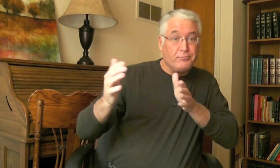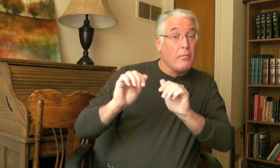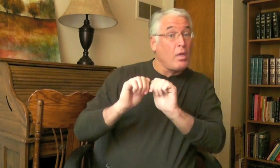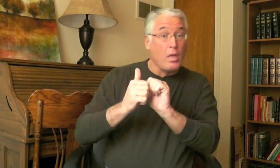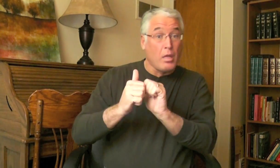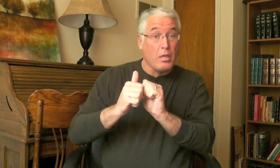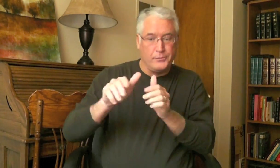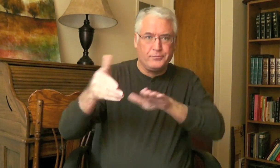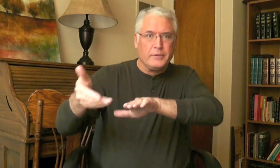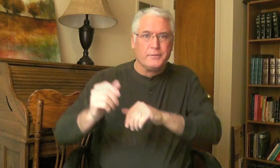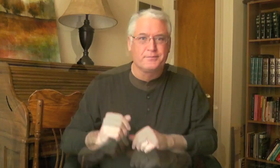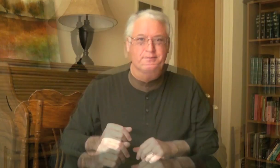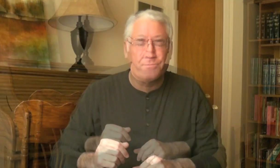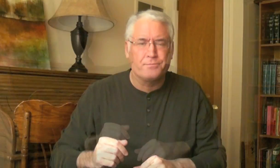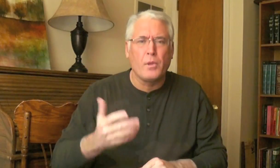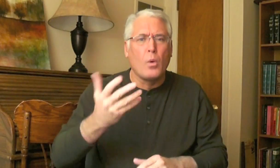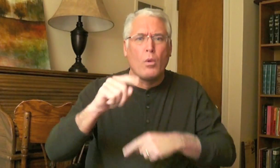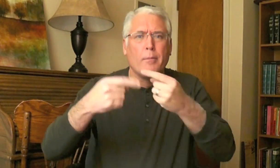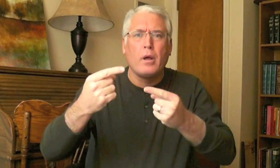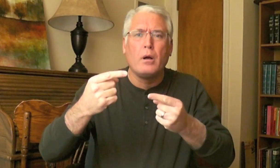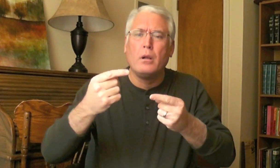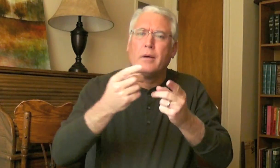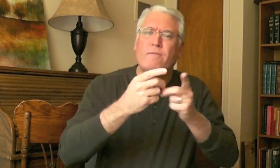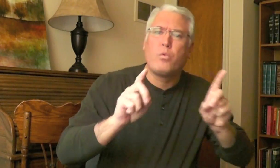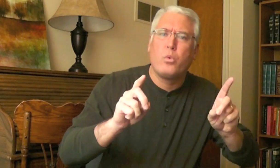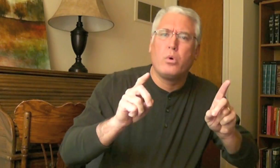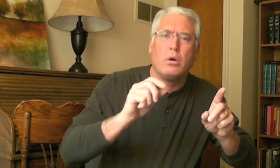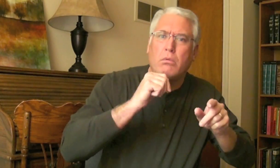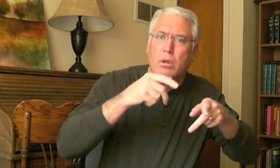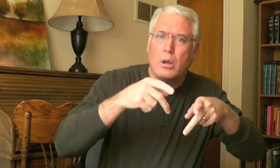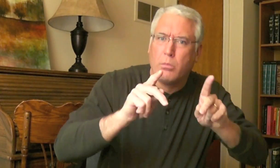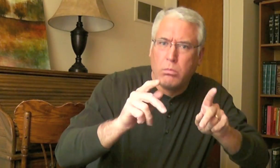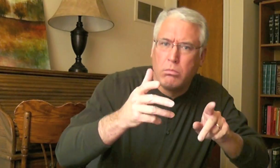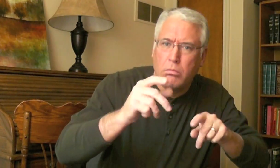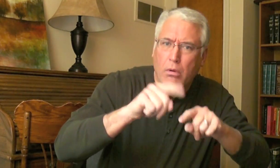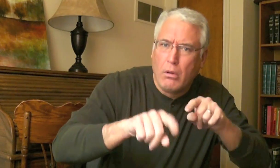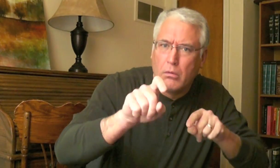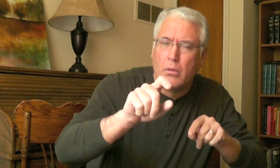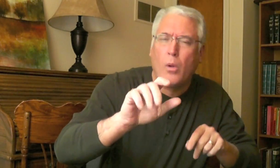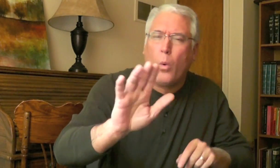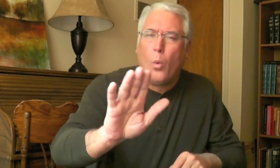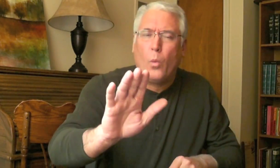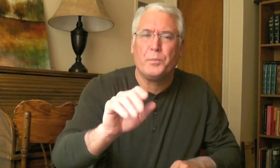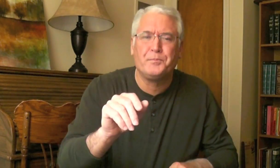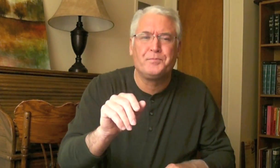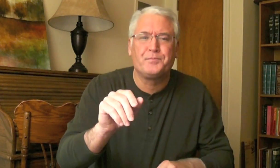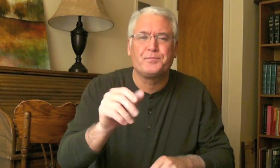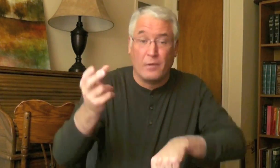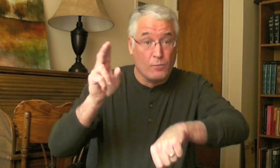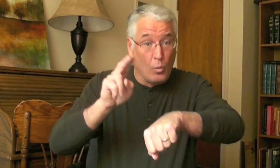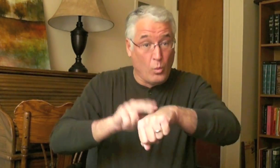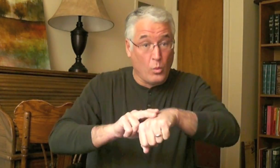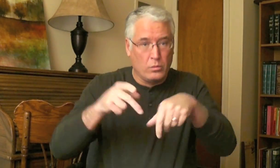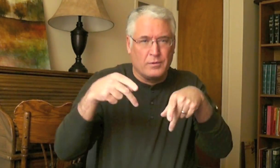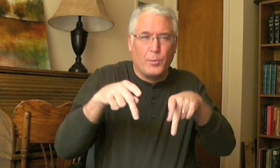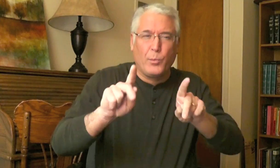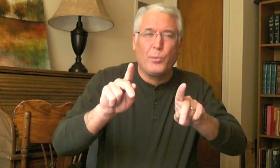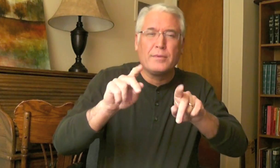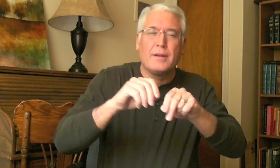finally we're released. When we die. Well, what about divorce? What about that? Means we can't be divorced? No, of course,